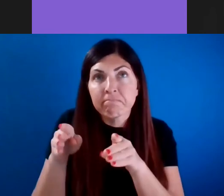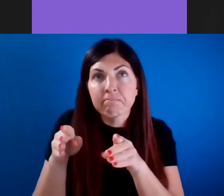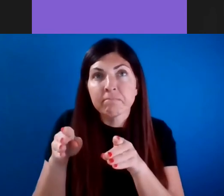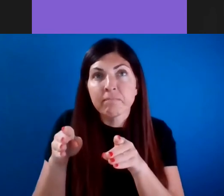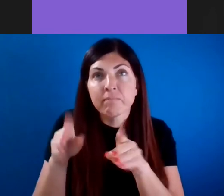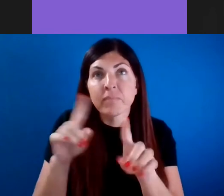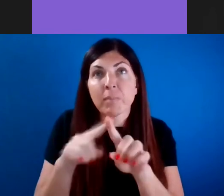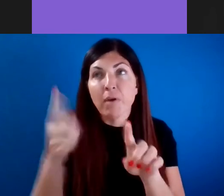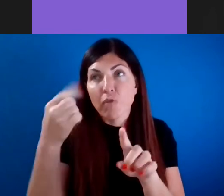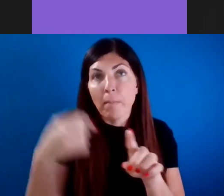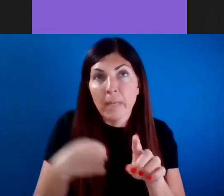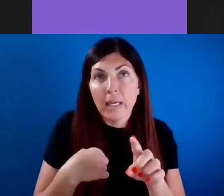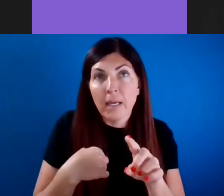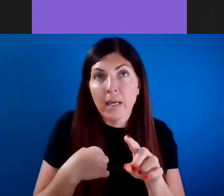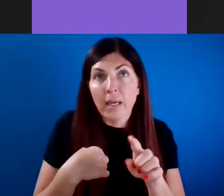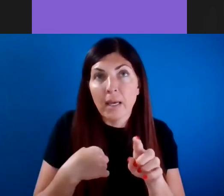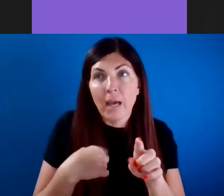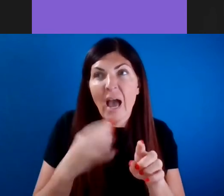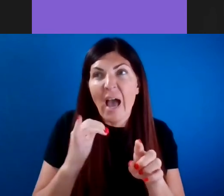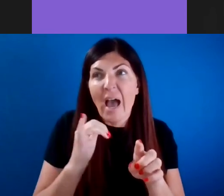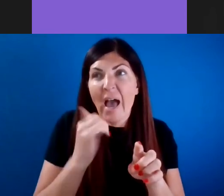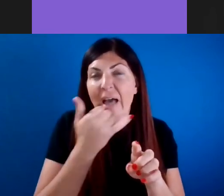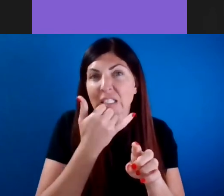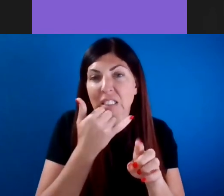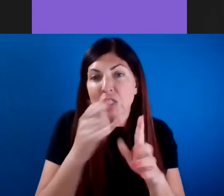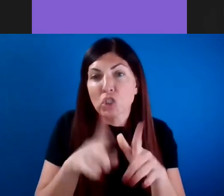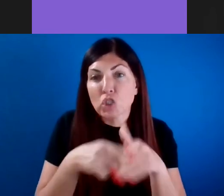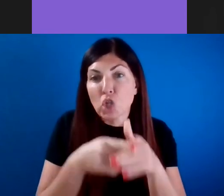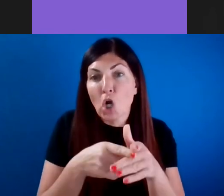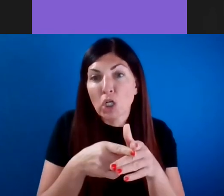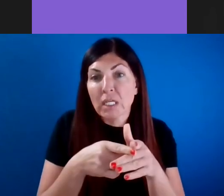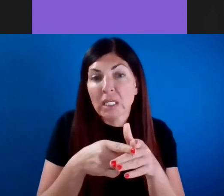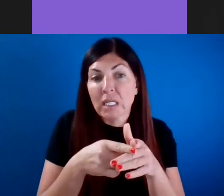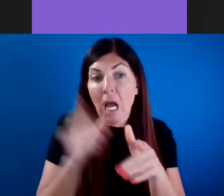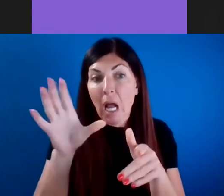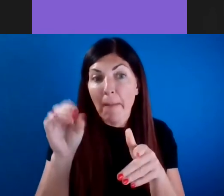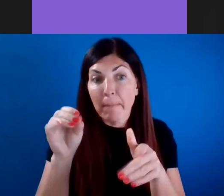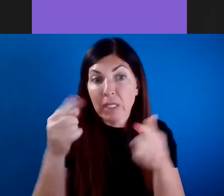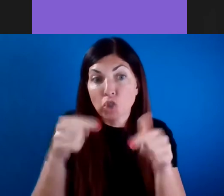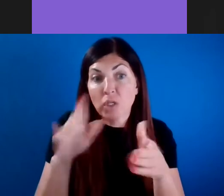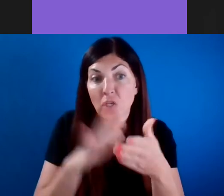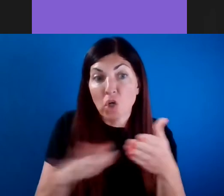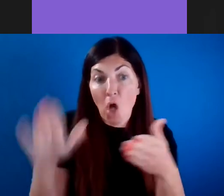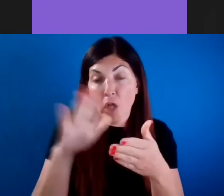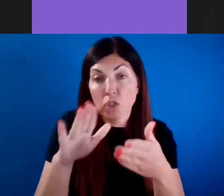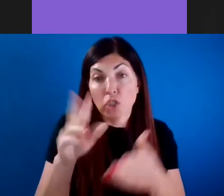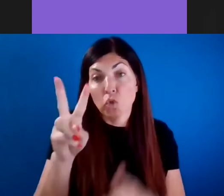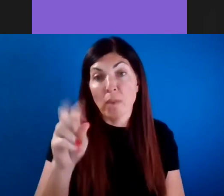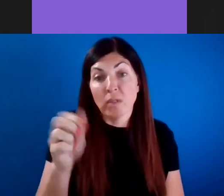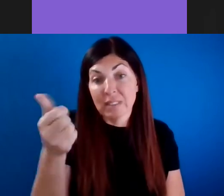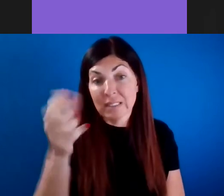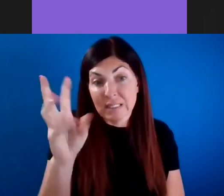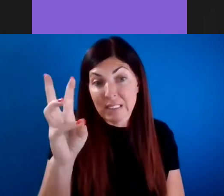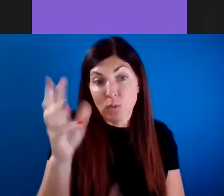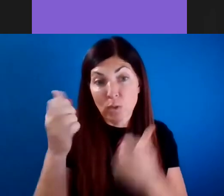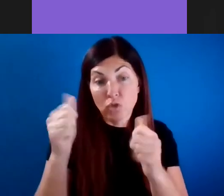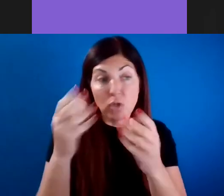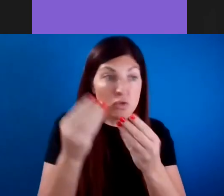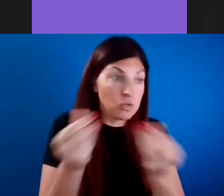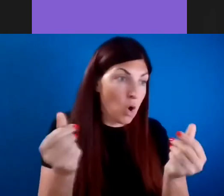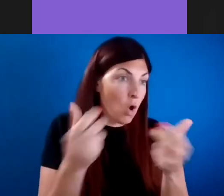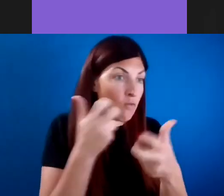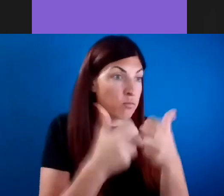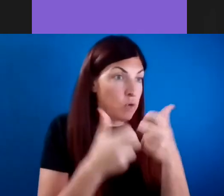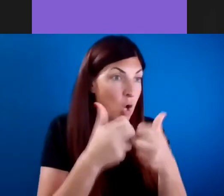being that I accidentally started a company in college. In 2016, when I was trying to solve all these problems that I was